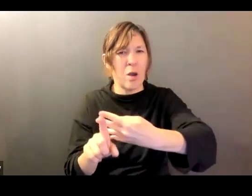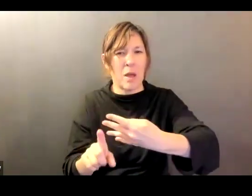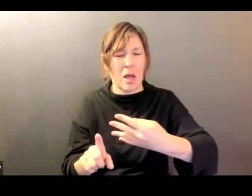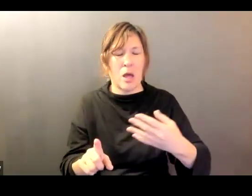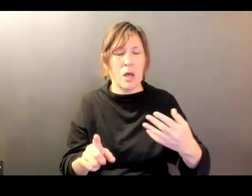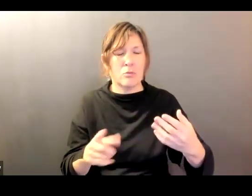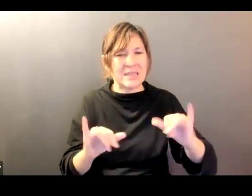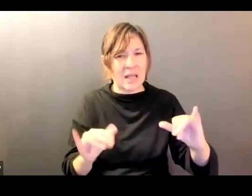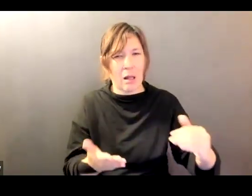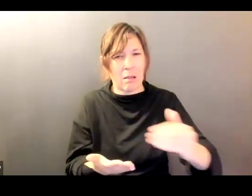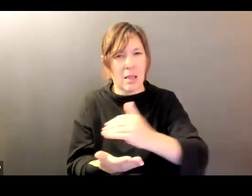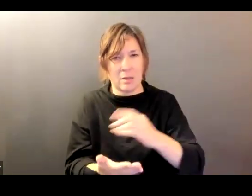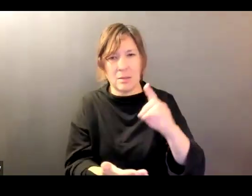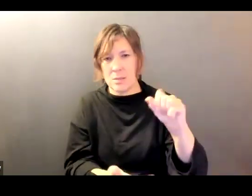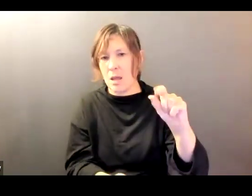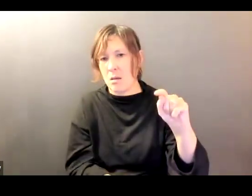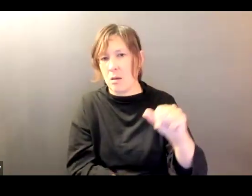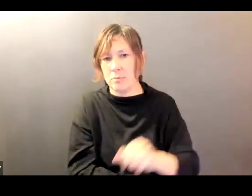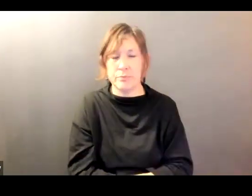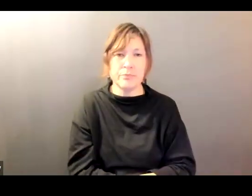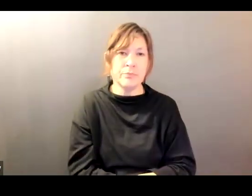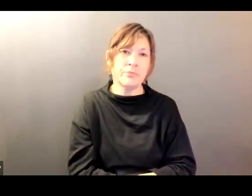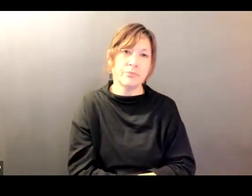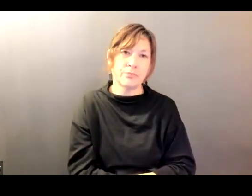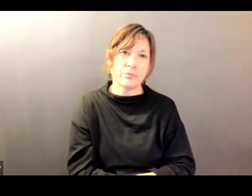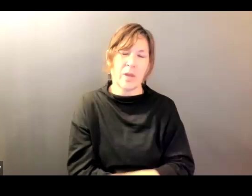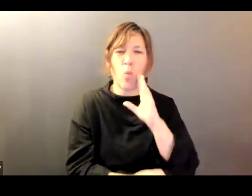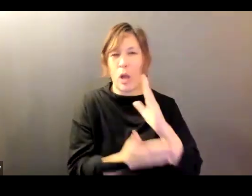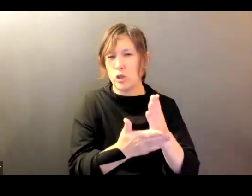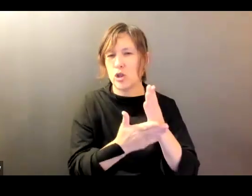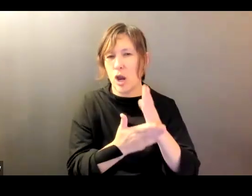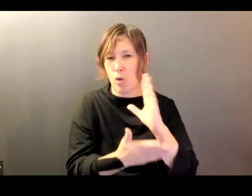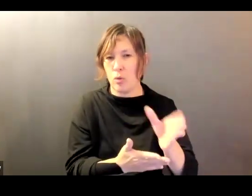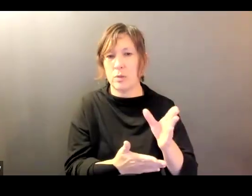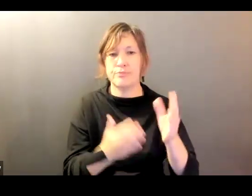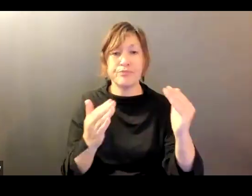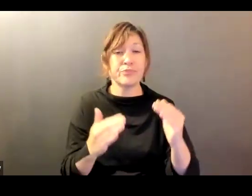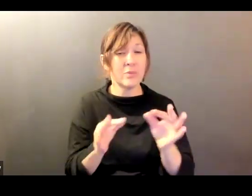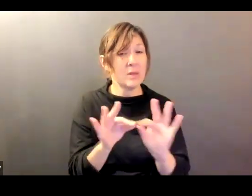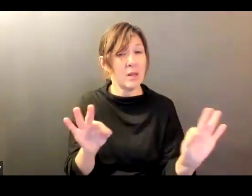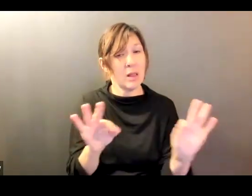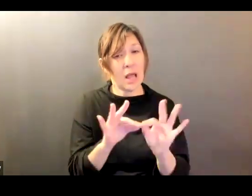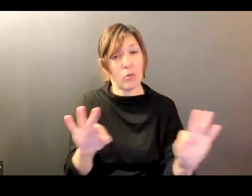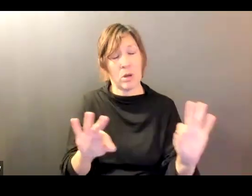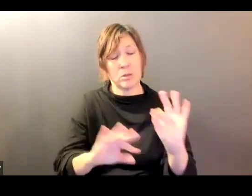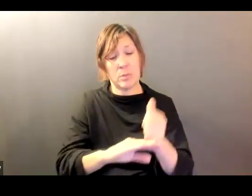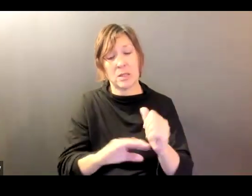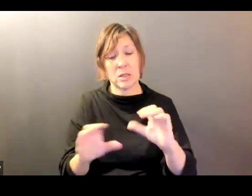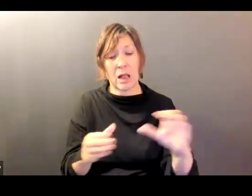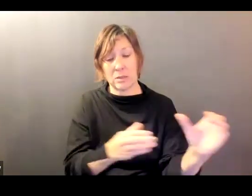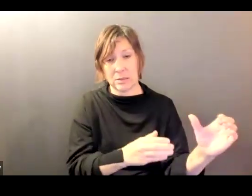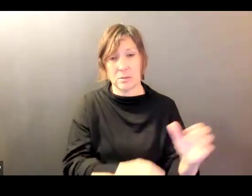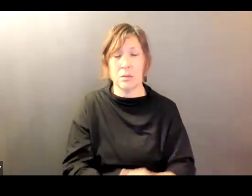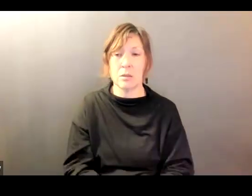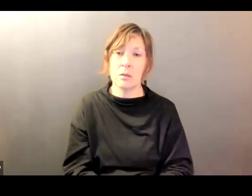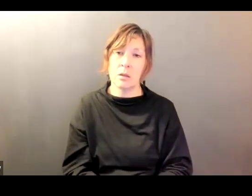that. So we'll be able to share that with you. In terms of the language-based classrooms, we have some pilot